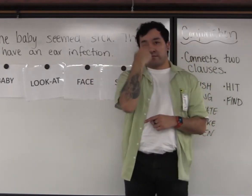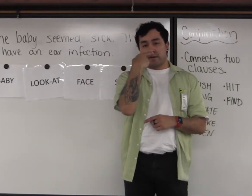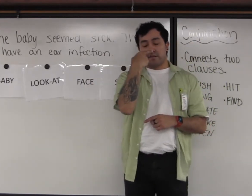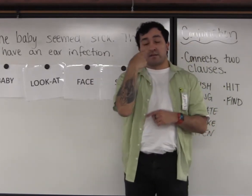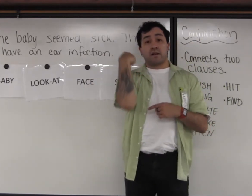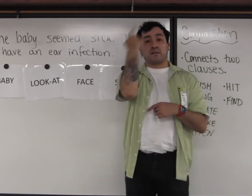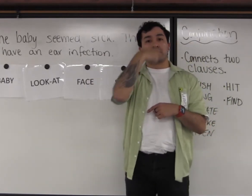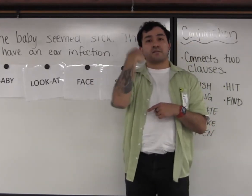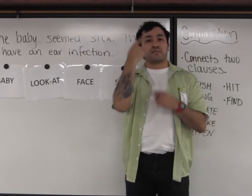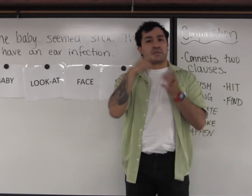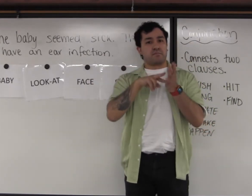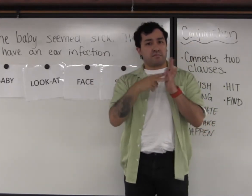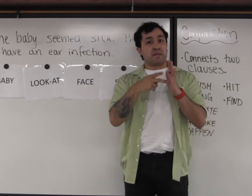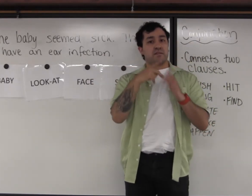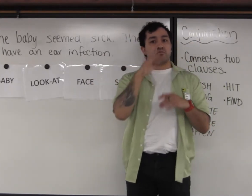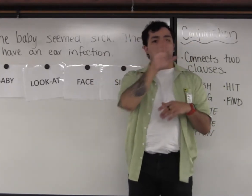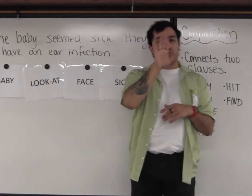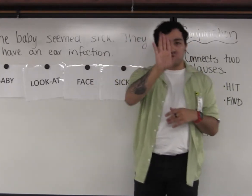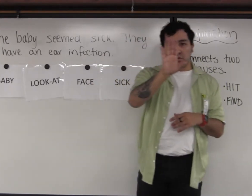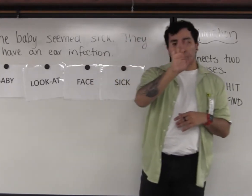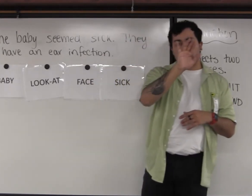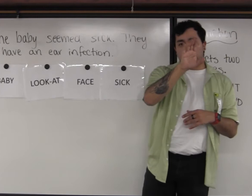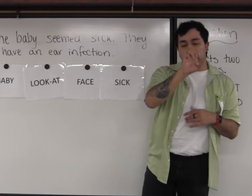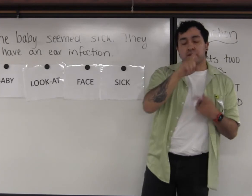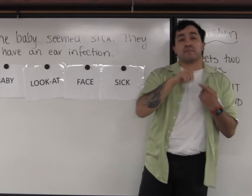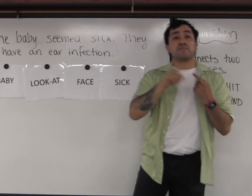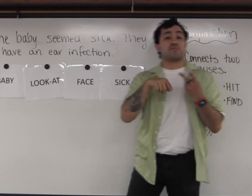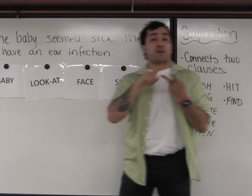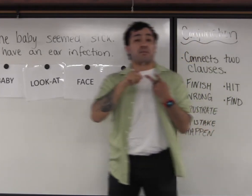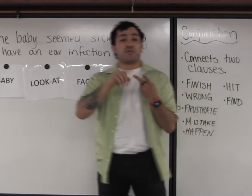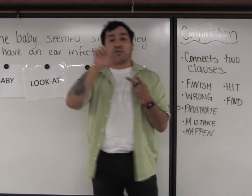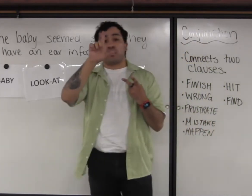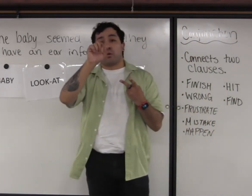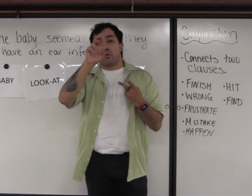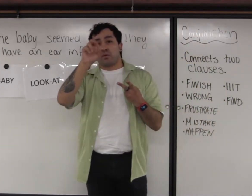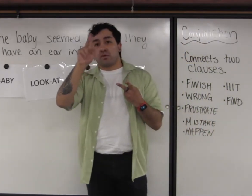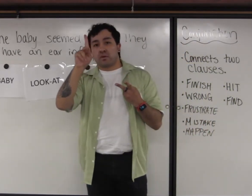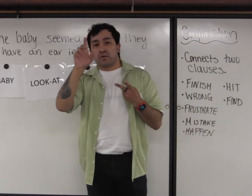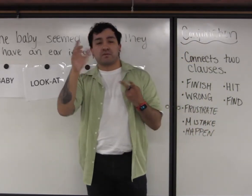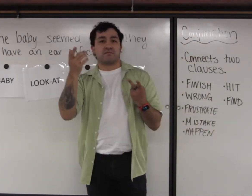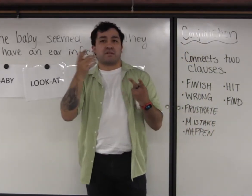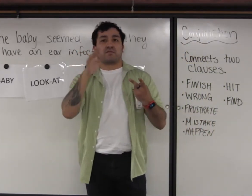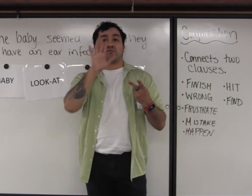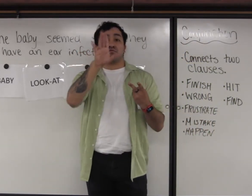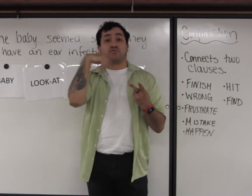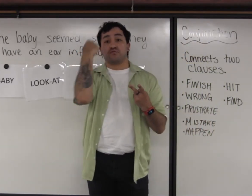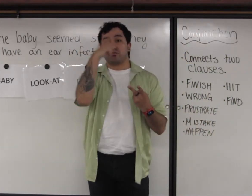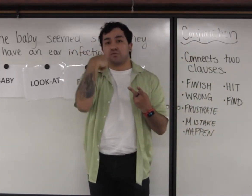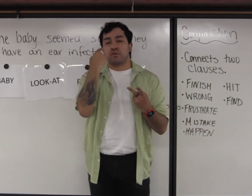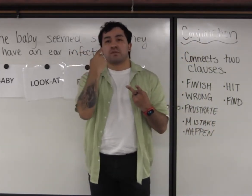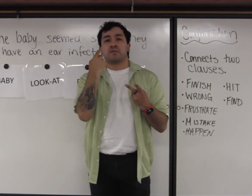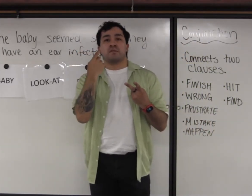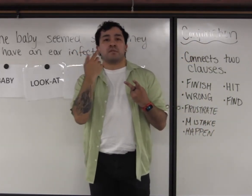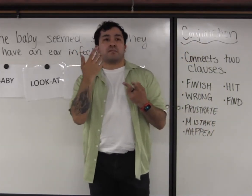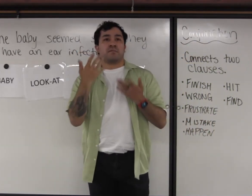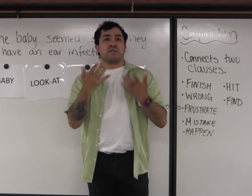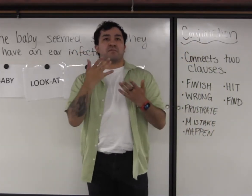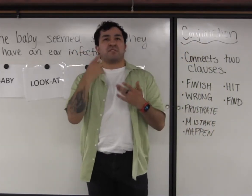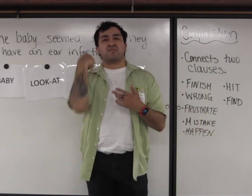remember in gloss that sometimes we'll just write something so we know what to sign. So this is one of those instances. That's why you might be kind of confused why I put